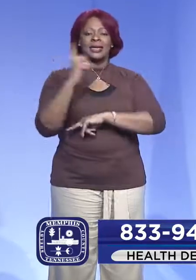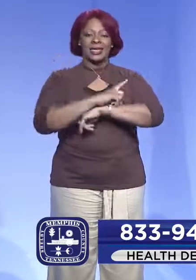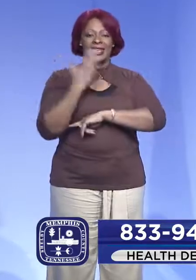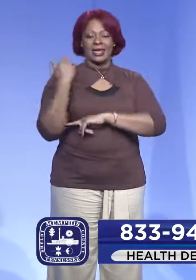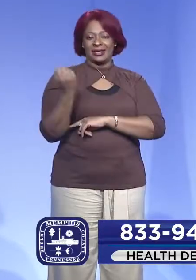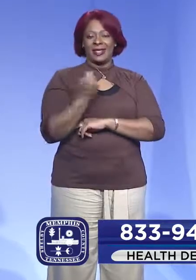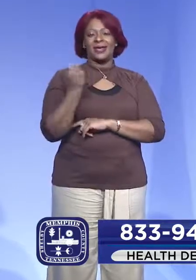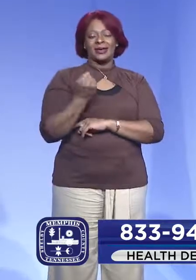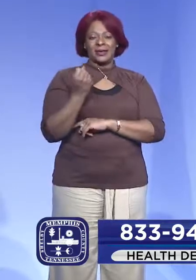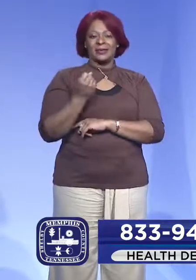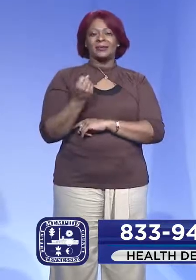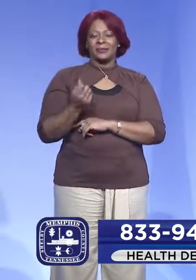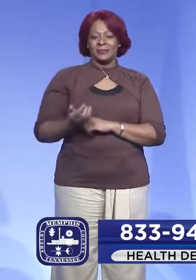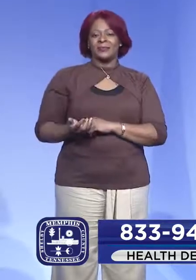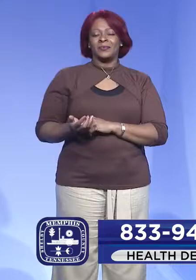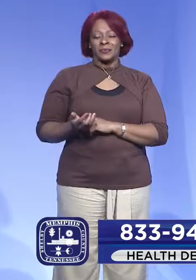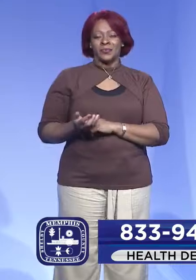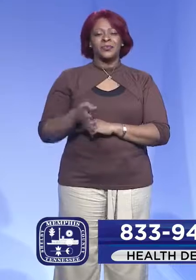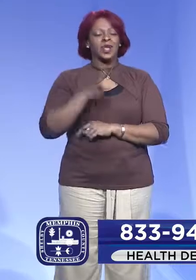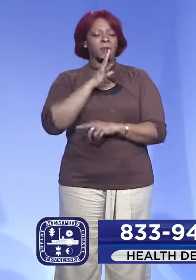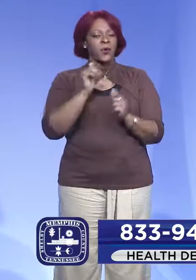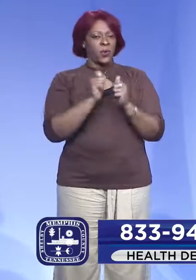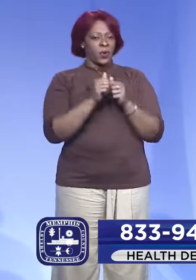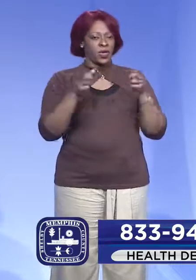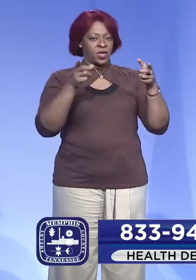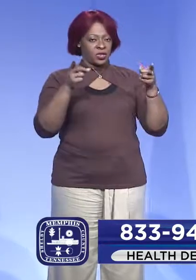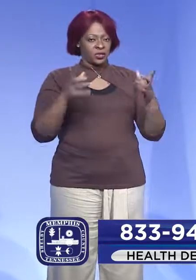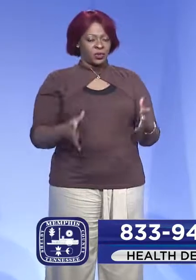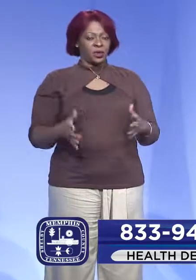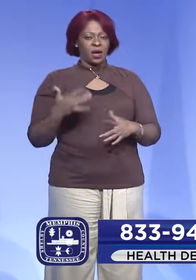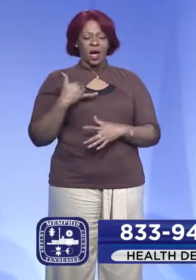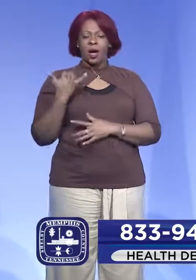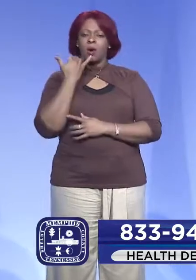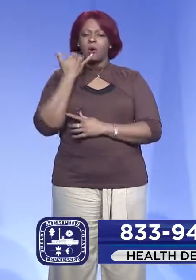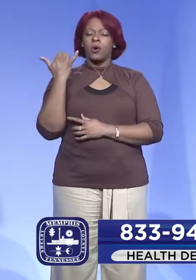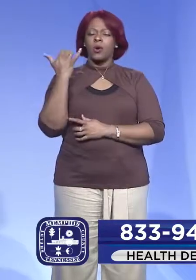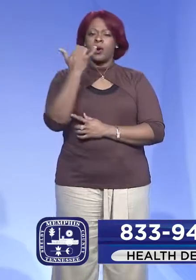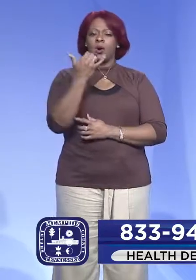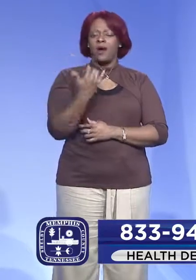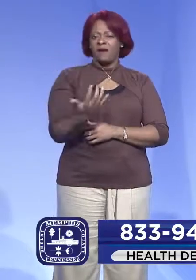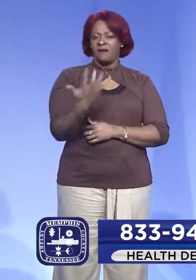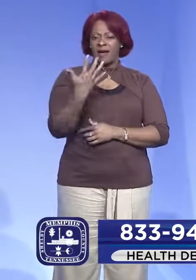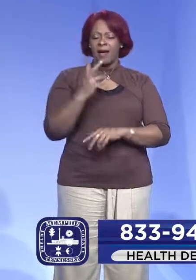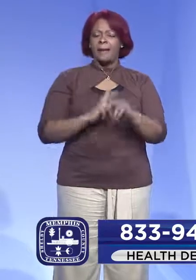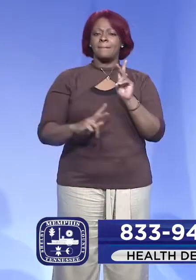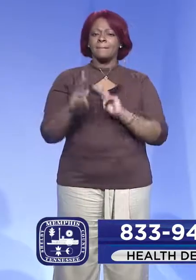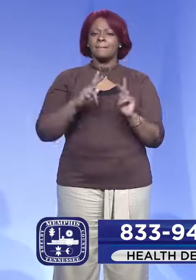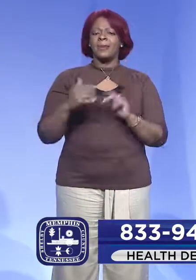already. Spoke with the director. I called 5 people.